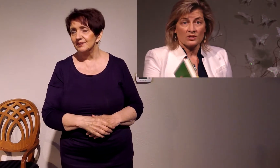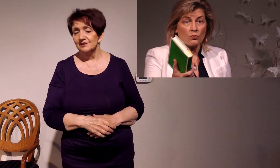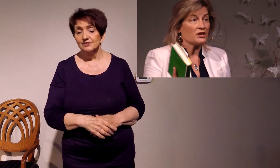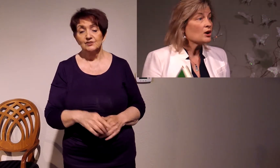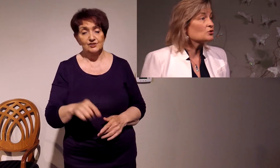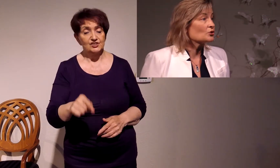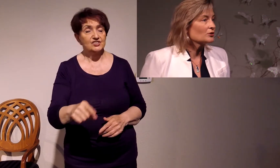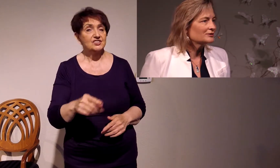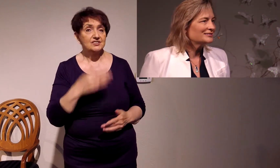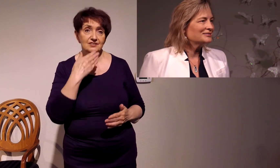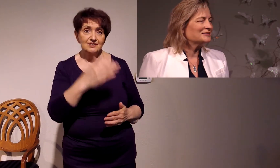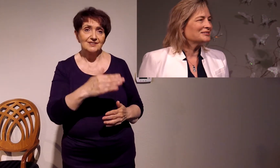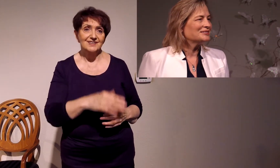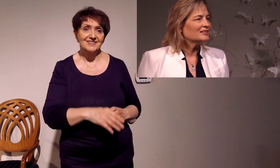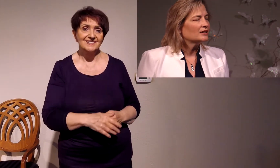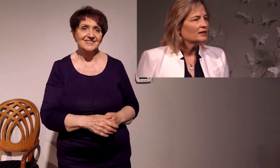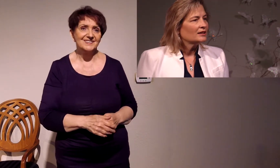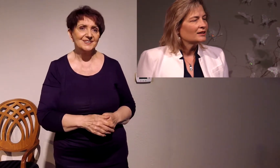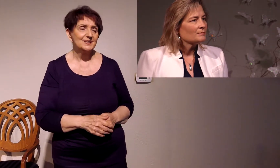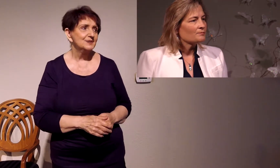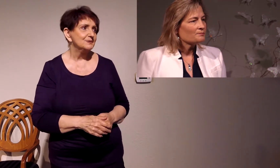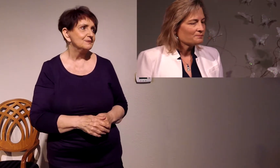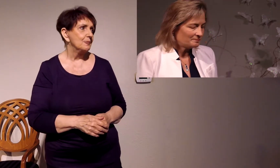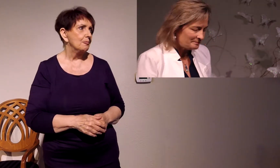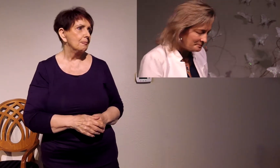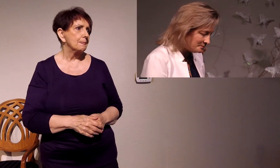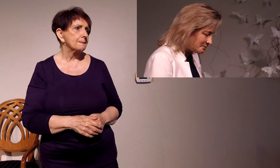Yes, someone knows her.